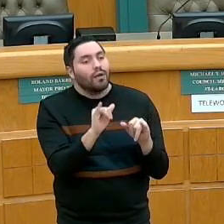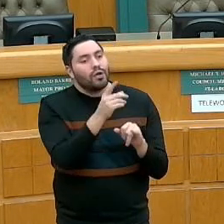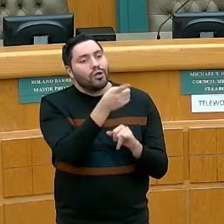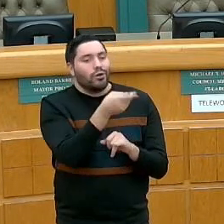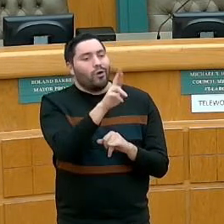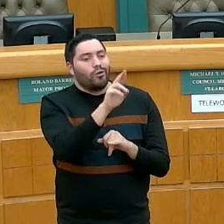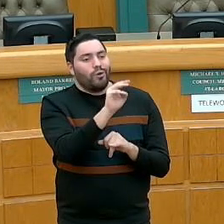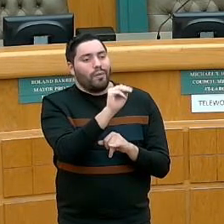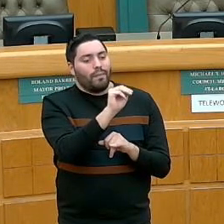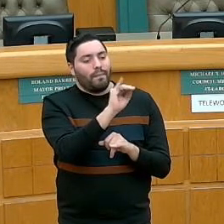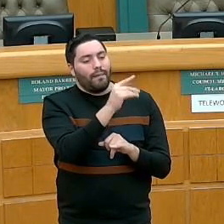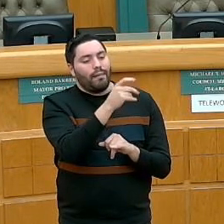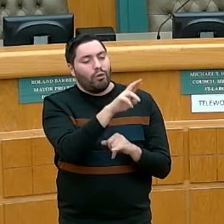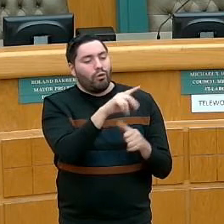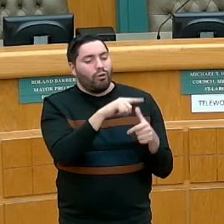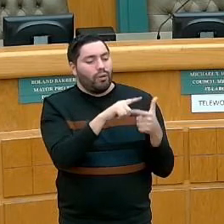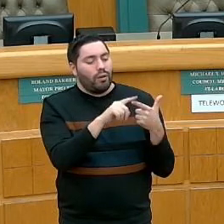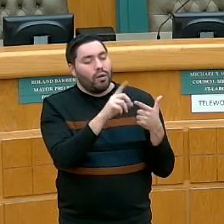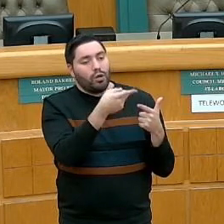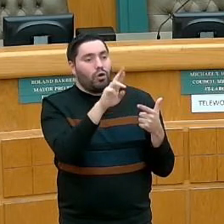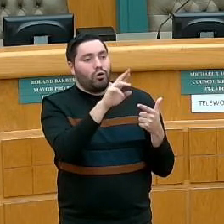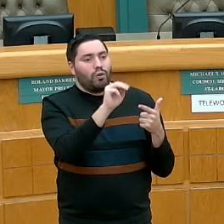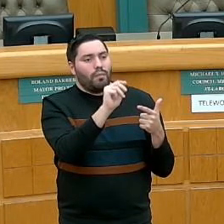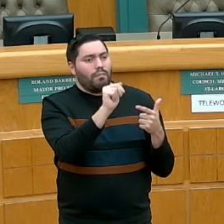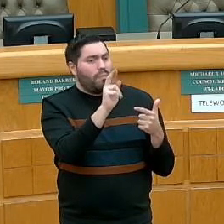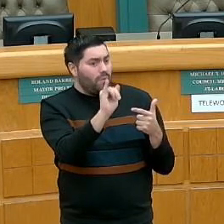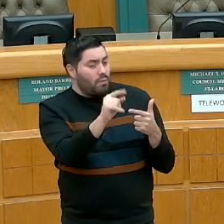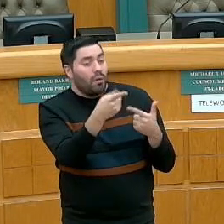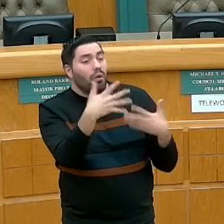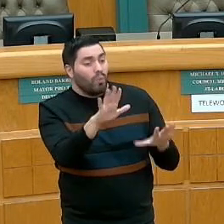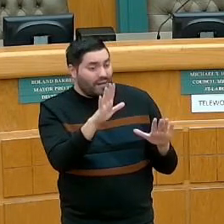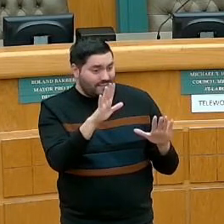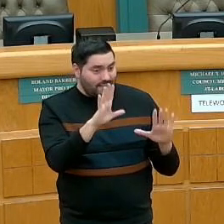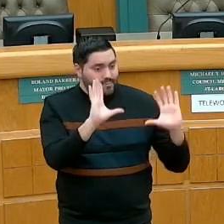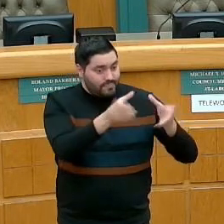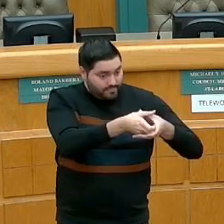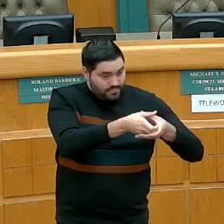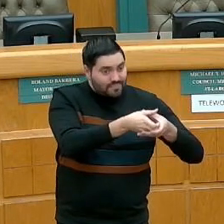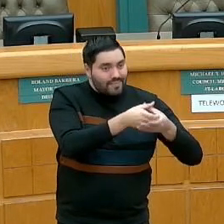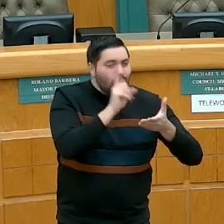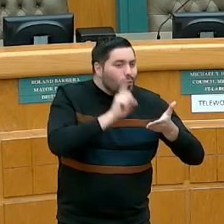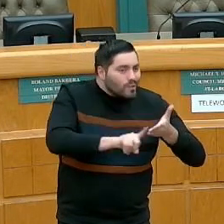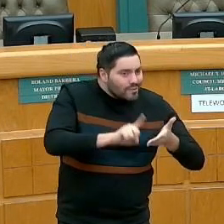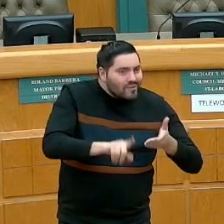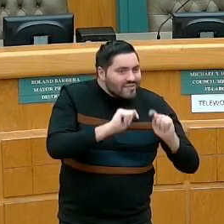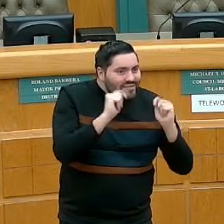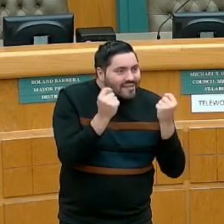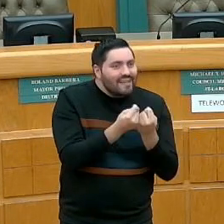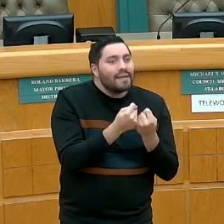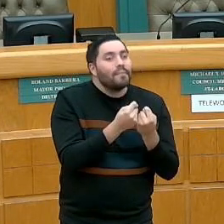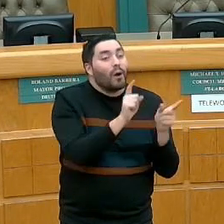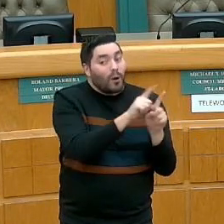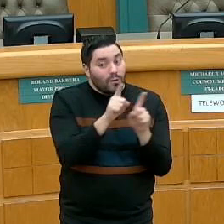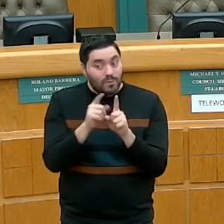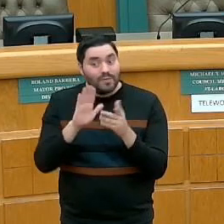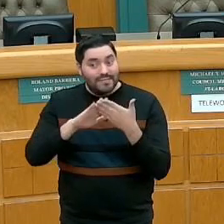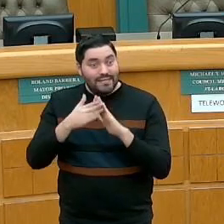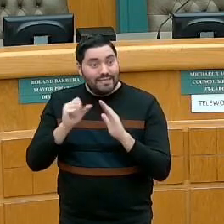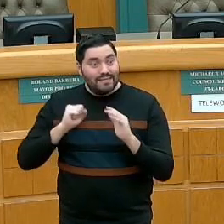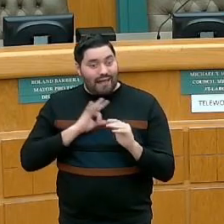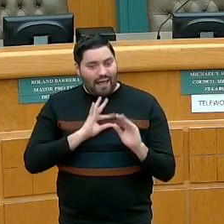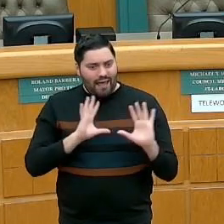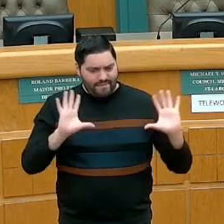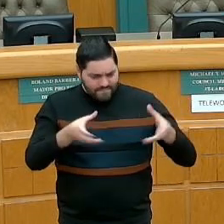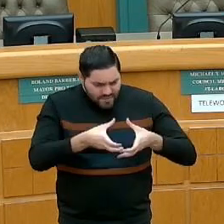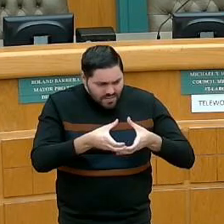Miller and Dr. Mahdi of the university have assembled a research team, and together with some of our city staff, we've